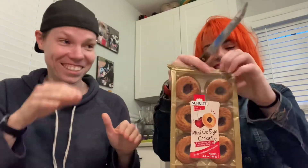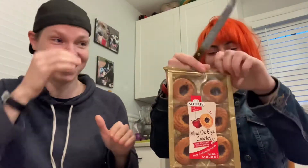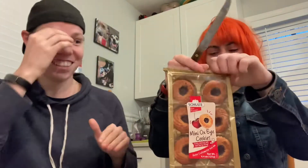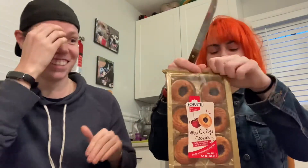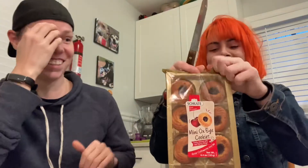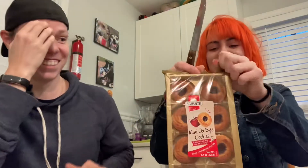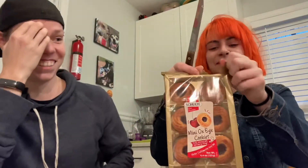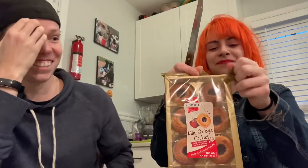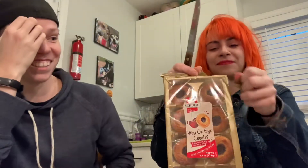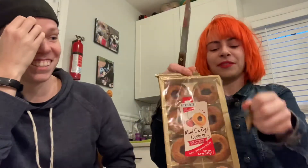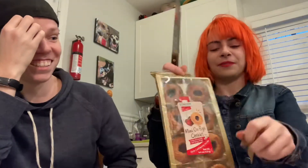Okay.